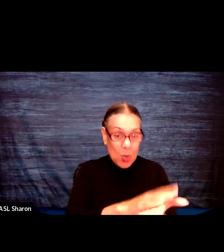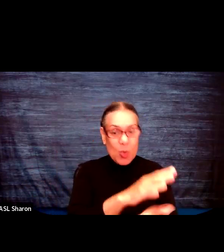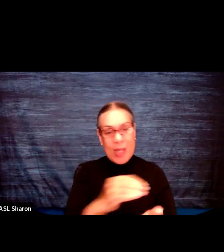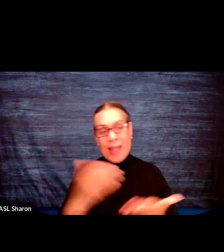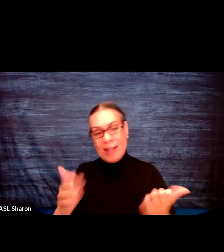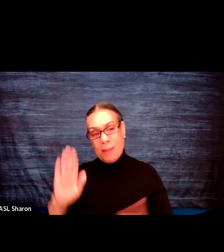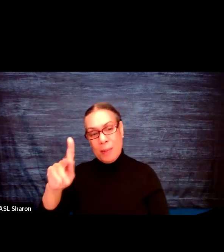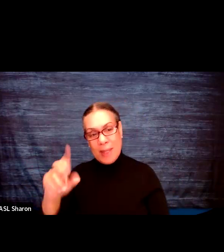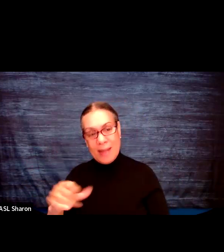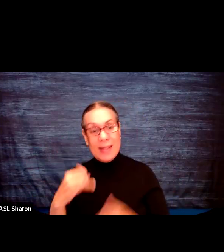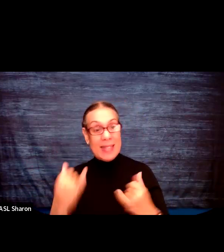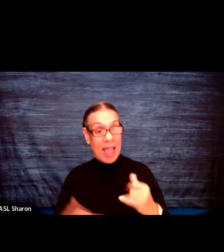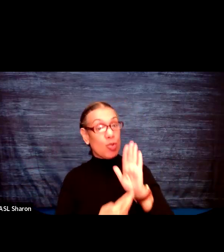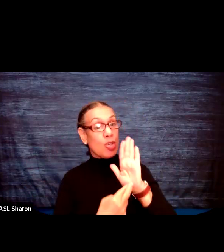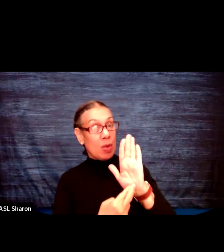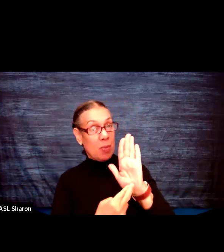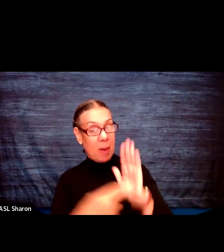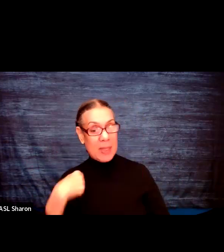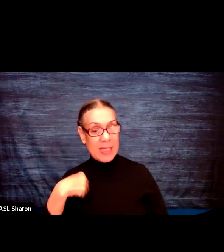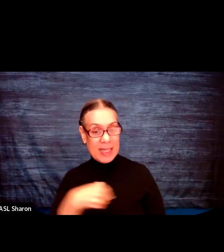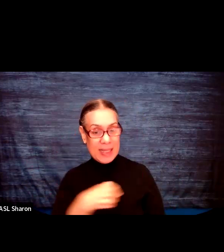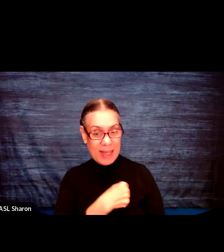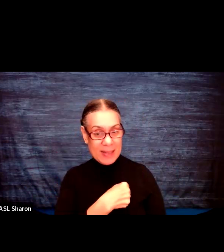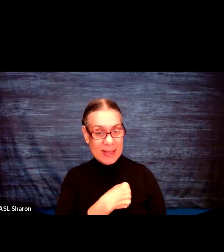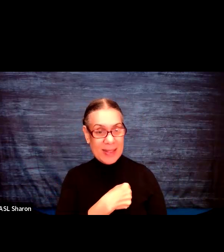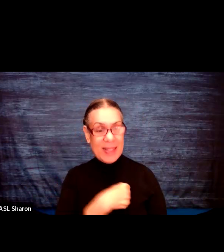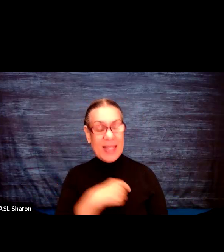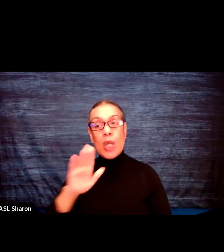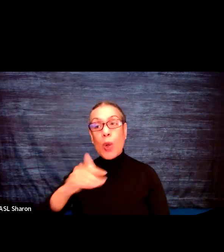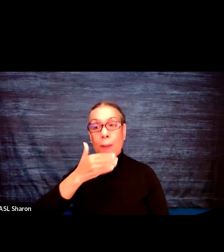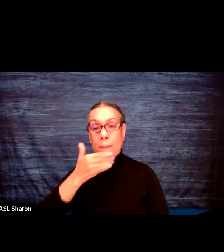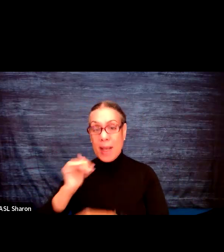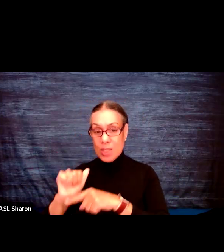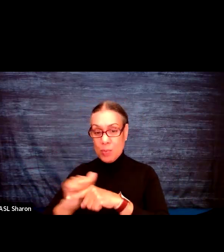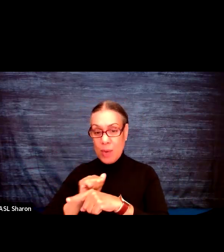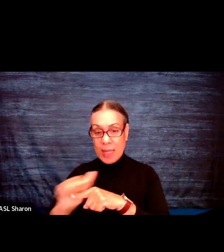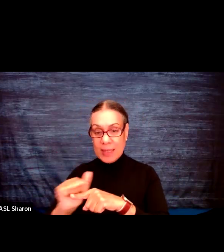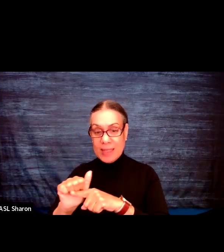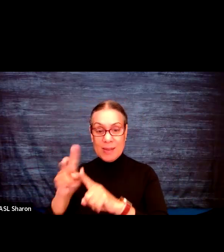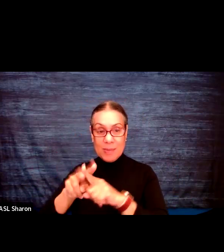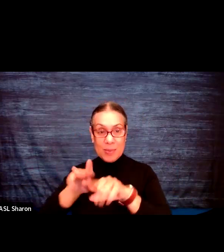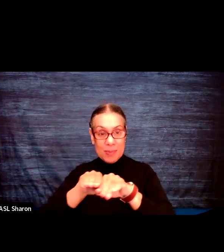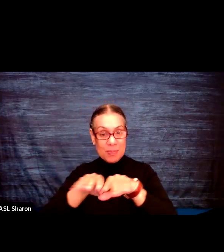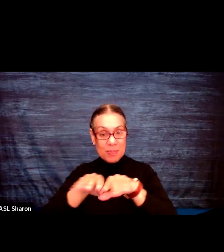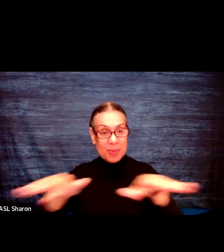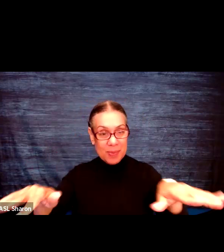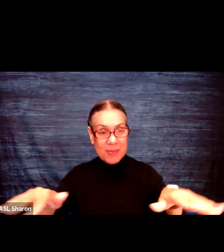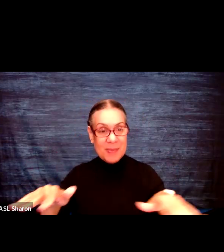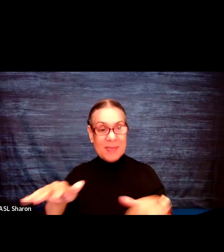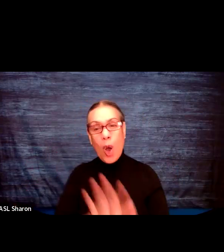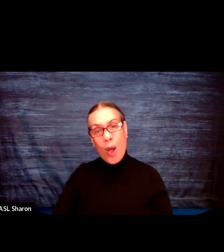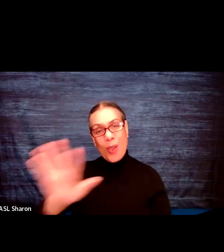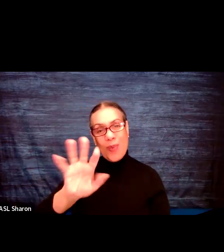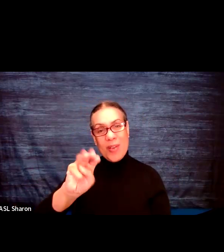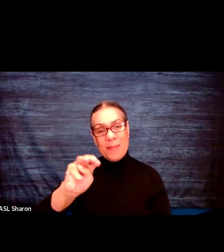will be now representing us as she goes out and she spreads her best practice and BPS's best practice throughout Massachusetts.